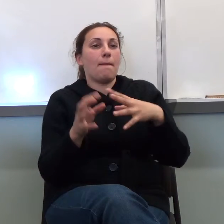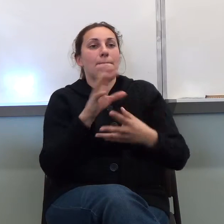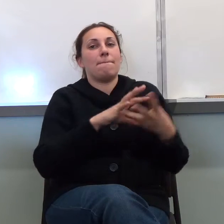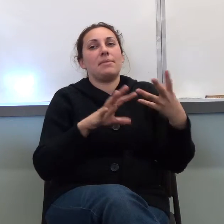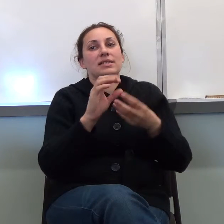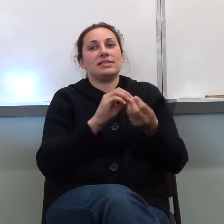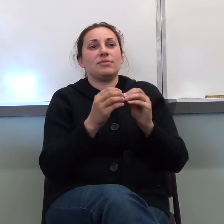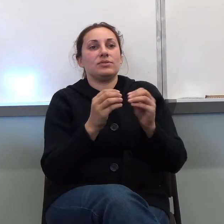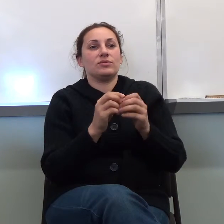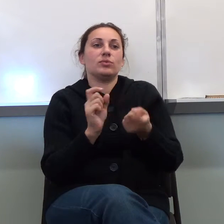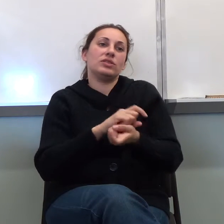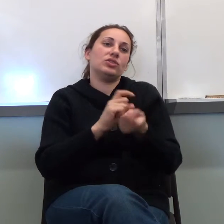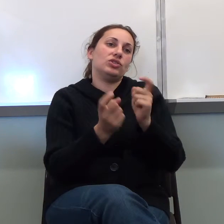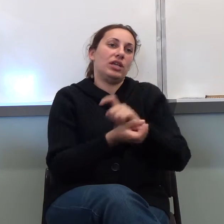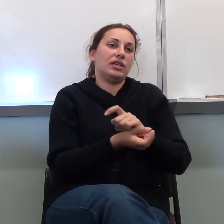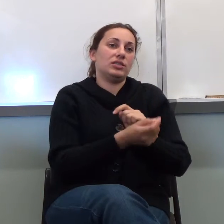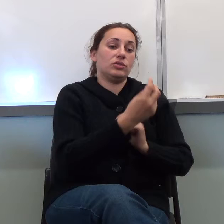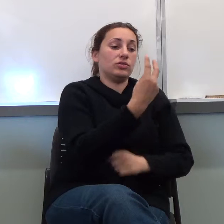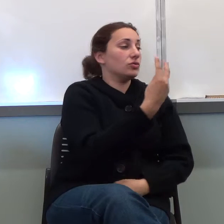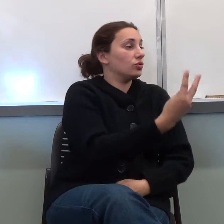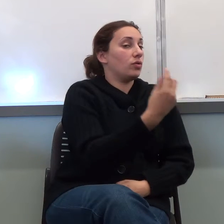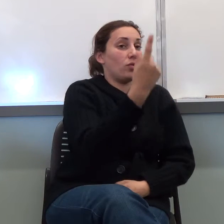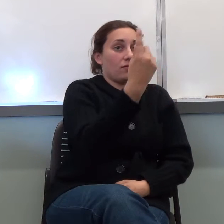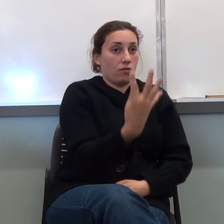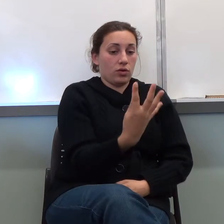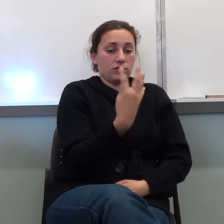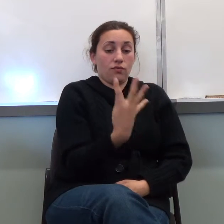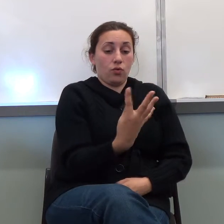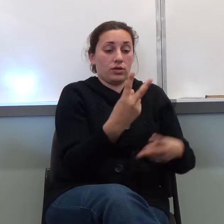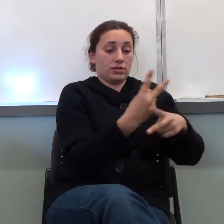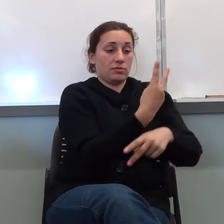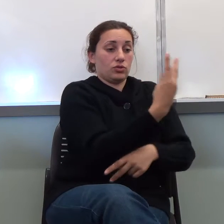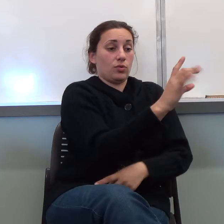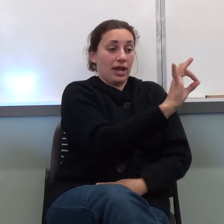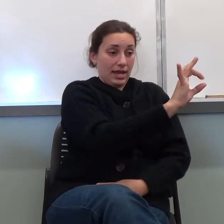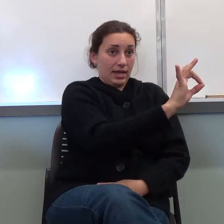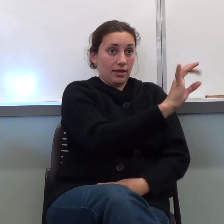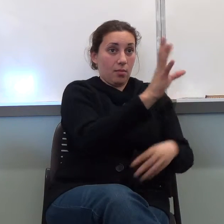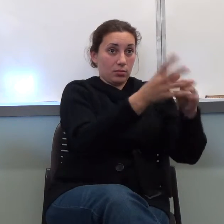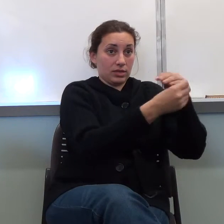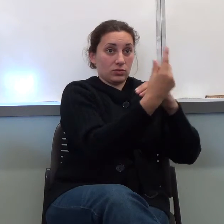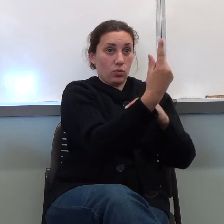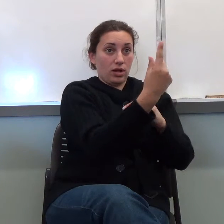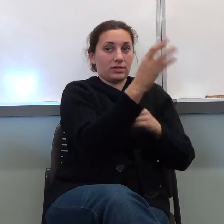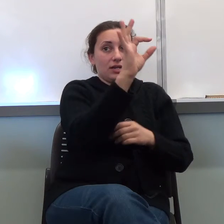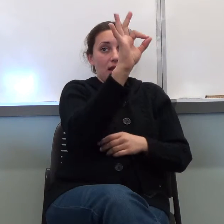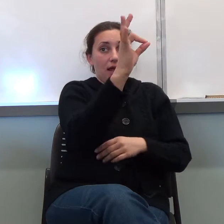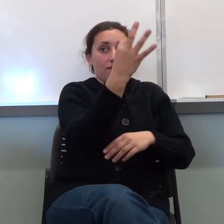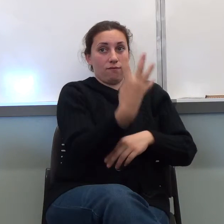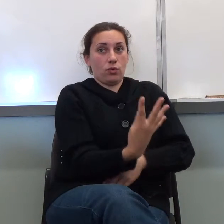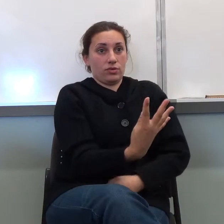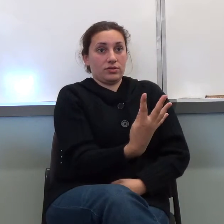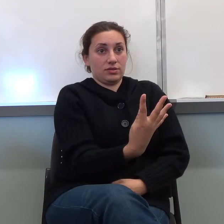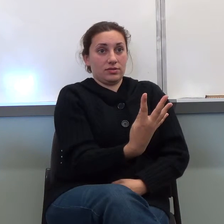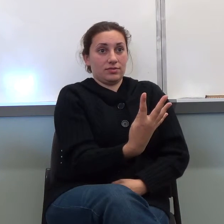we'll change it to an improper. 4 times 2 is 8, plus 1 is 9/4. That gets multiplied by